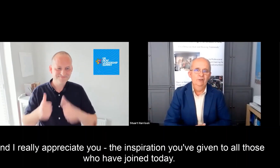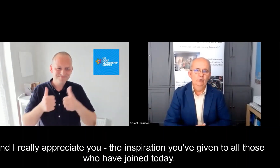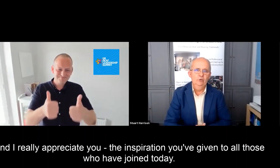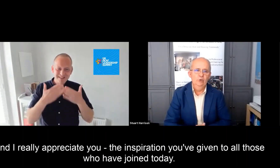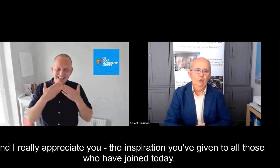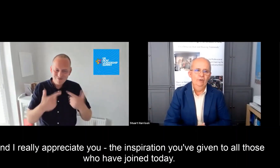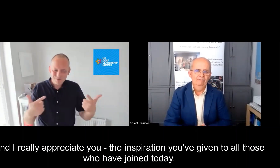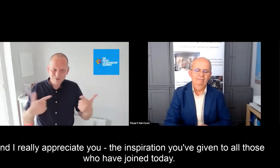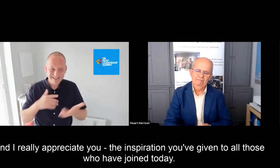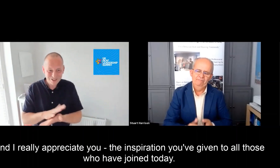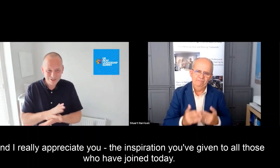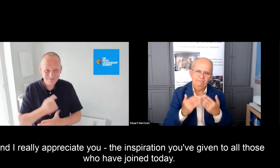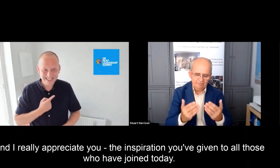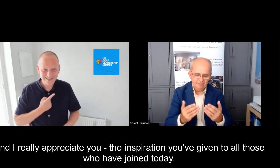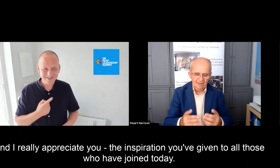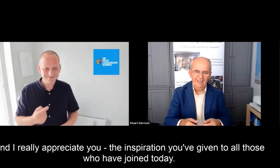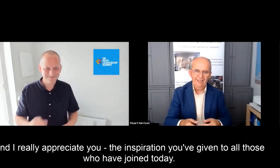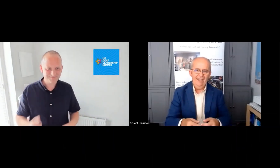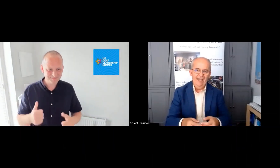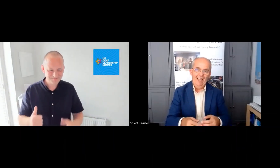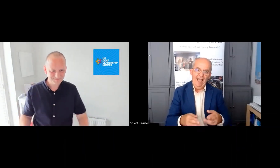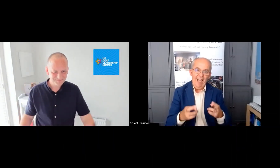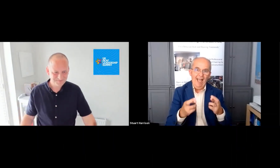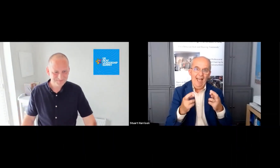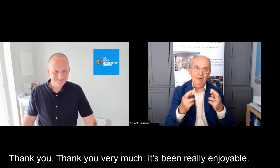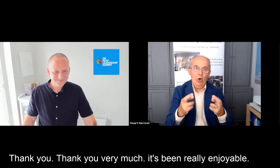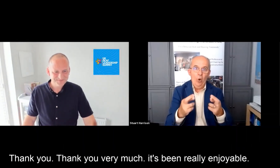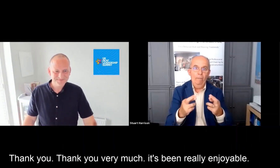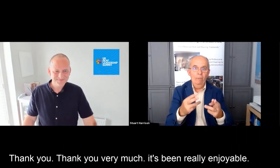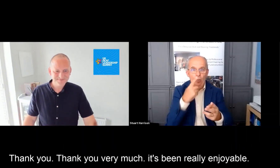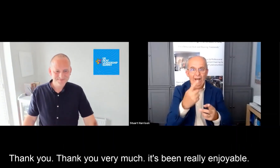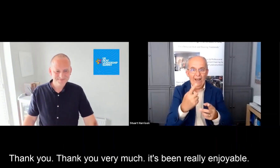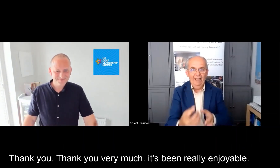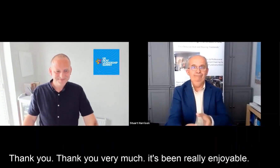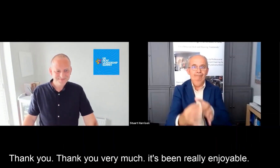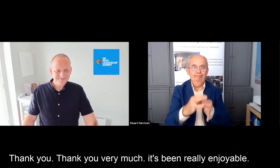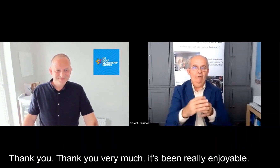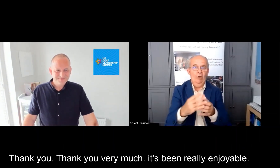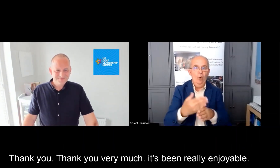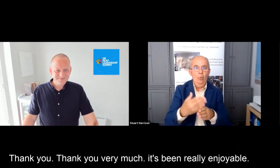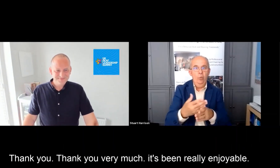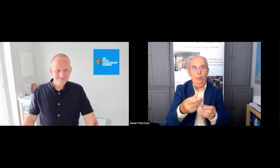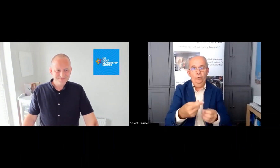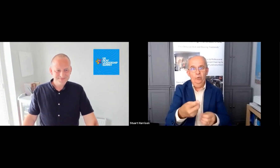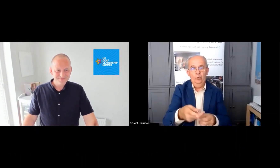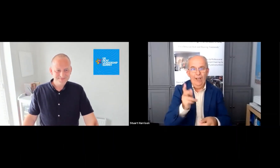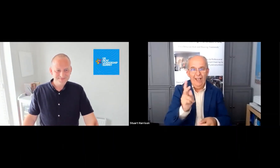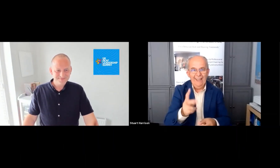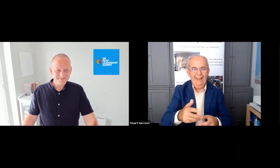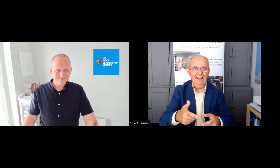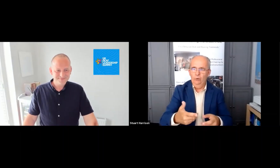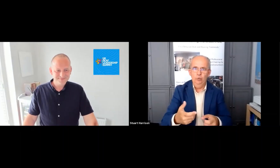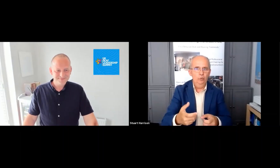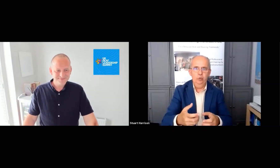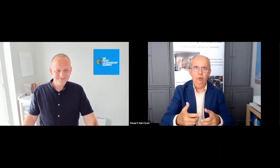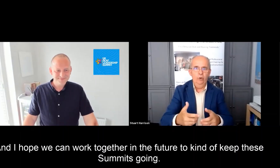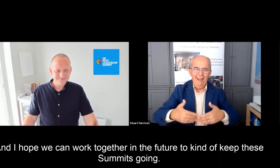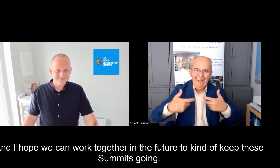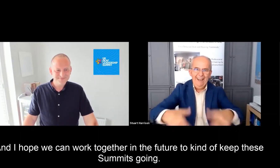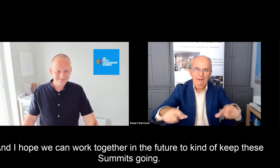to all those that have joined today. Thank you. Thank you very much. It's been really enjoyable. And I hope we can work together